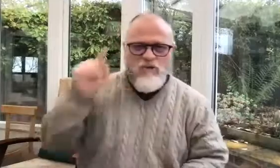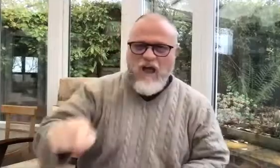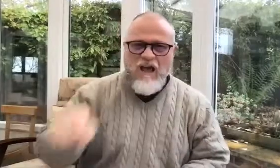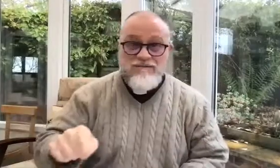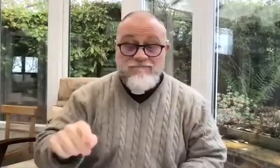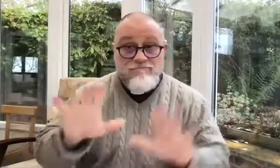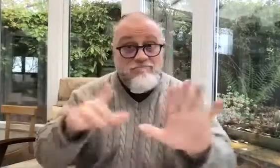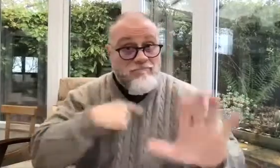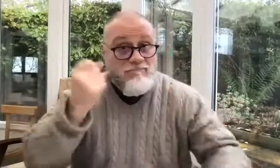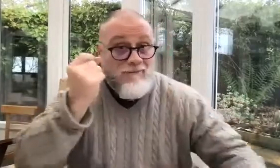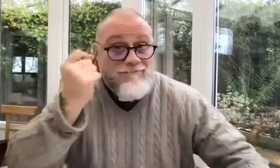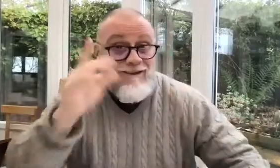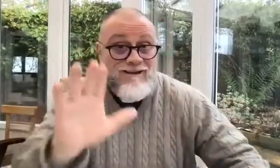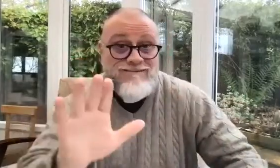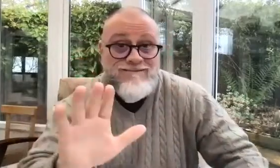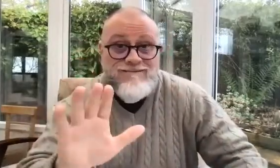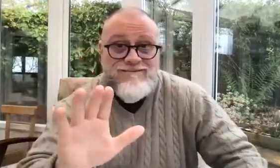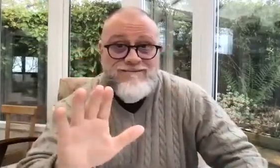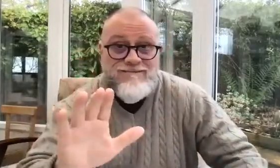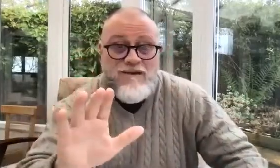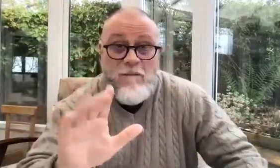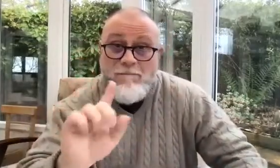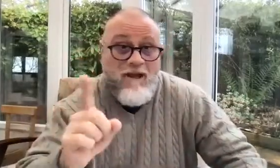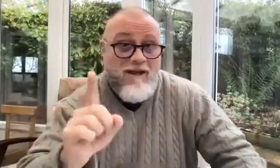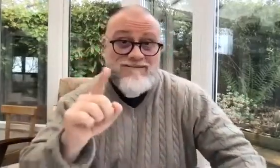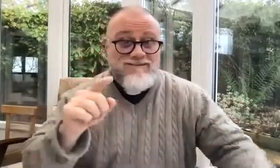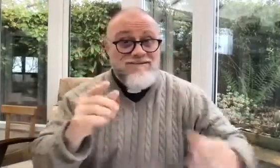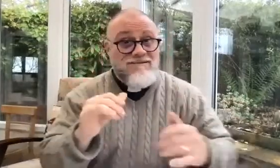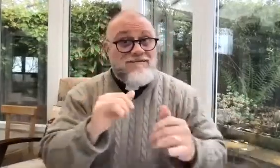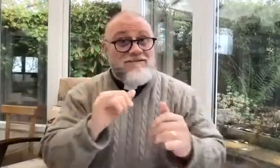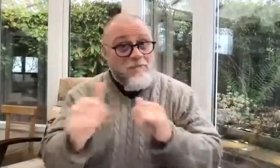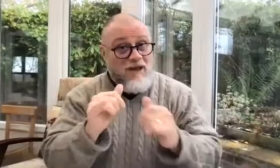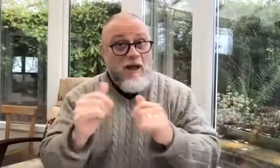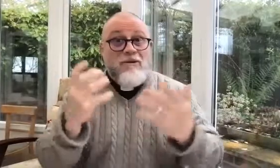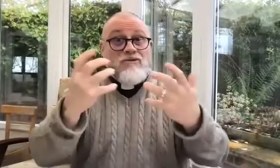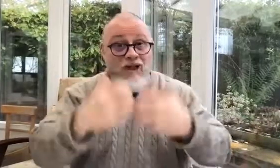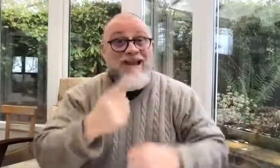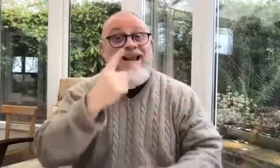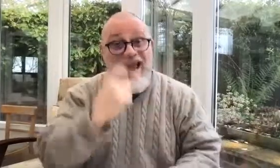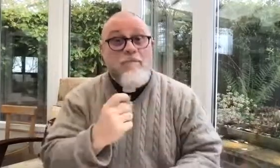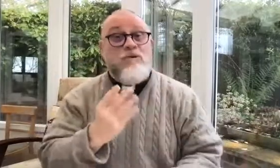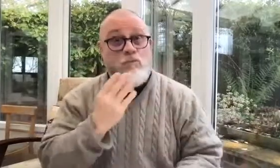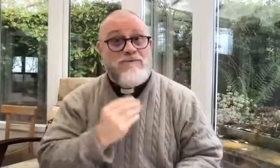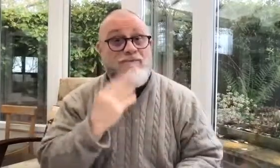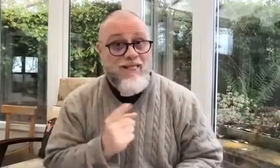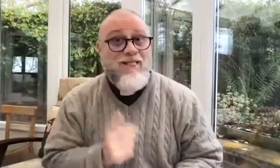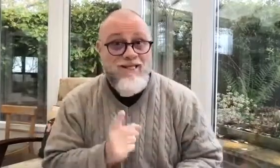prefer face-to-face. And I understand that. But sometimes technology can